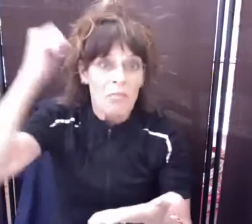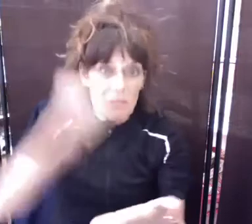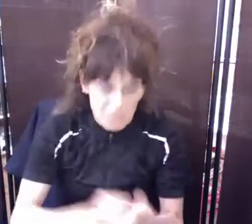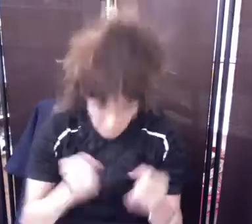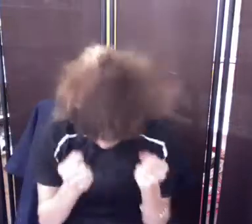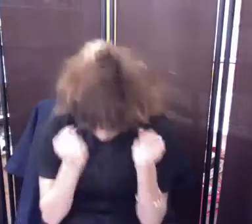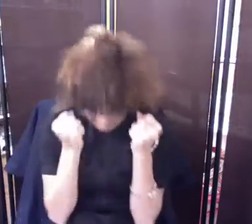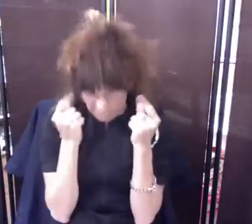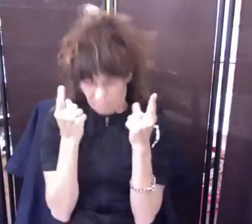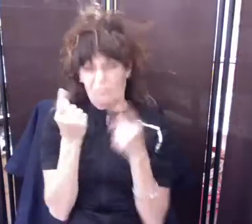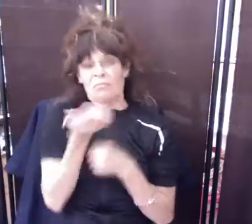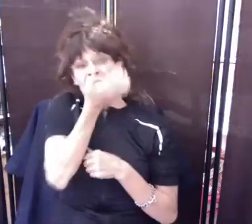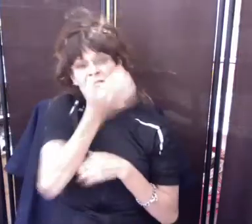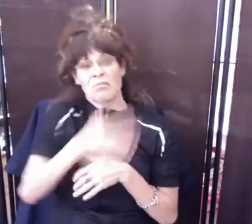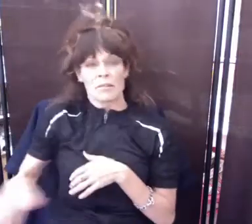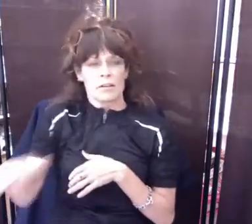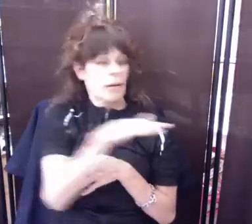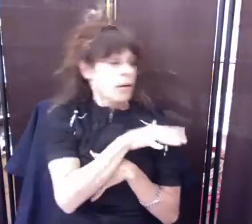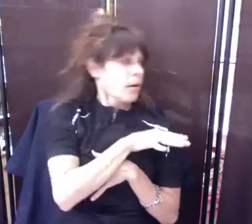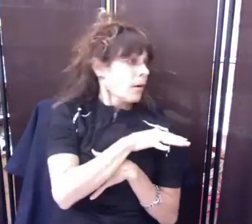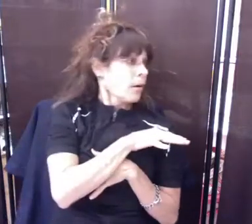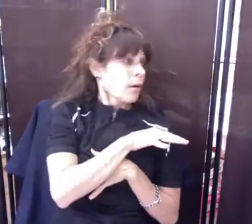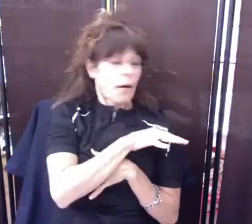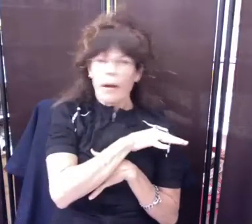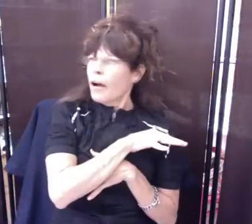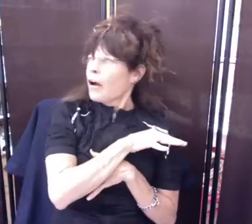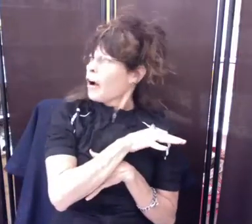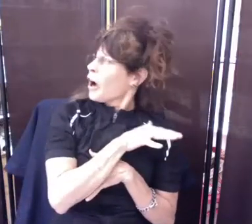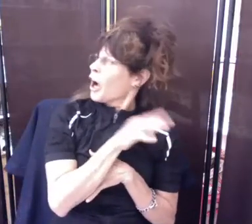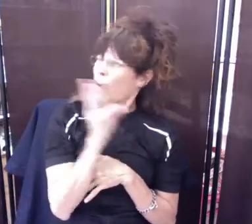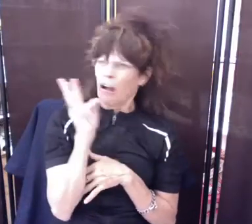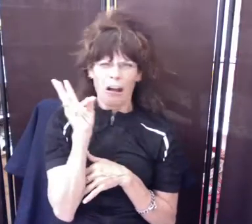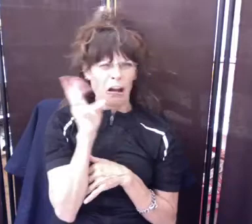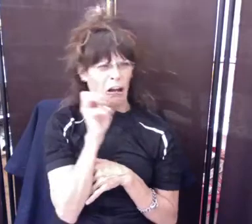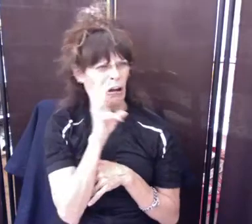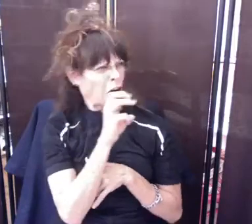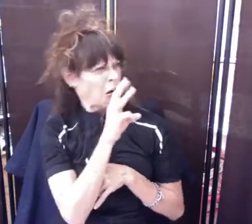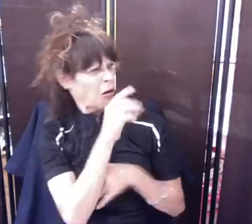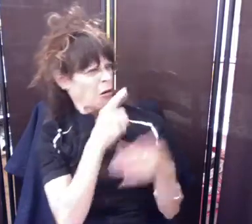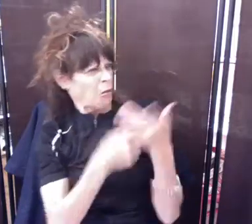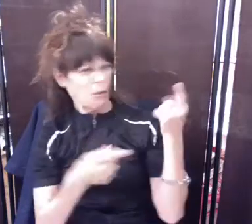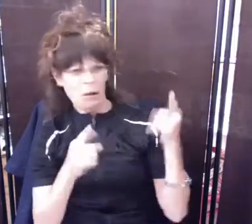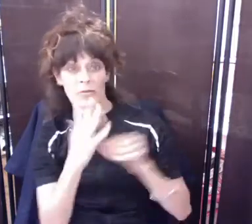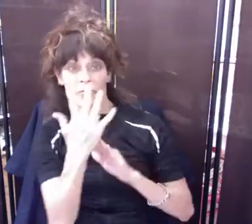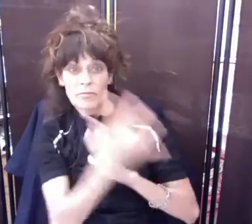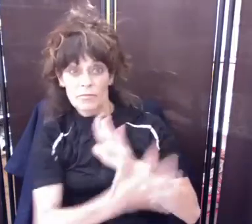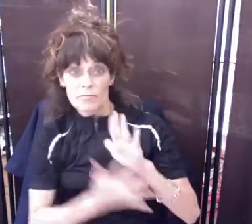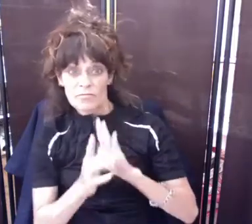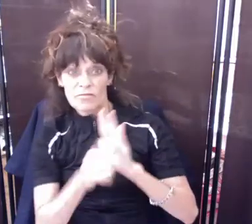5 hours later, you know, some kind of like weird time travel, you know, like 5 hours later, I wake up in a field not knowing how I